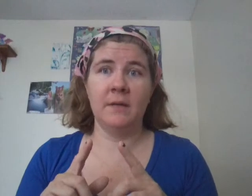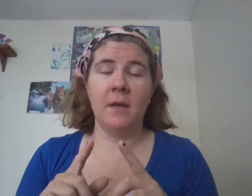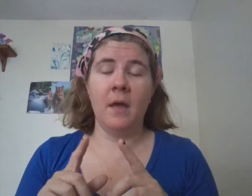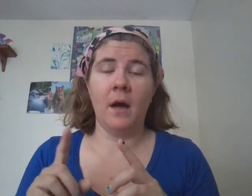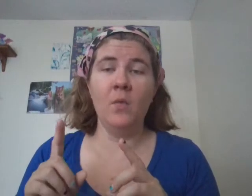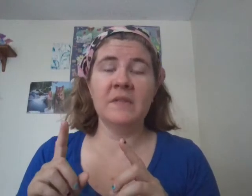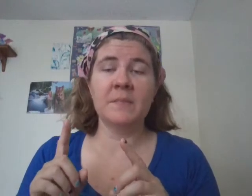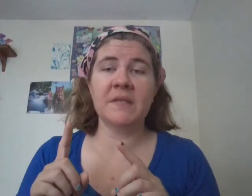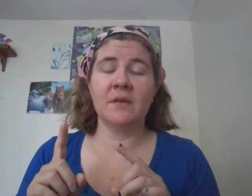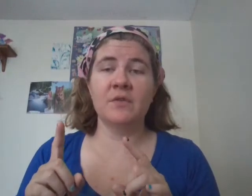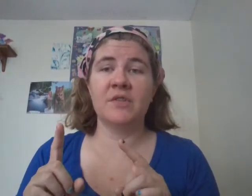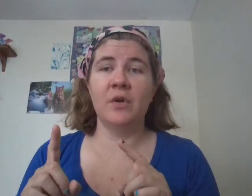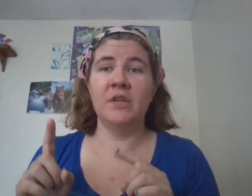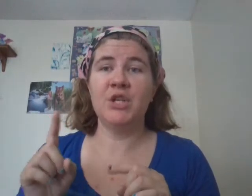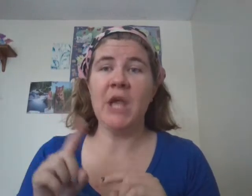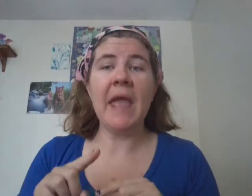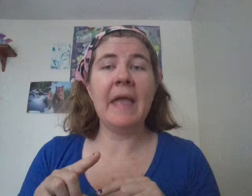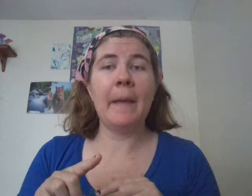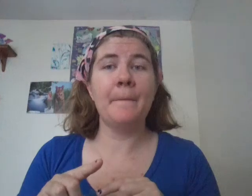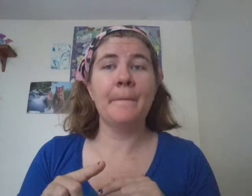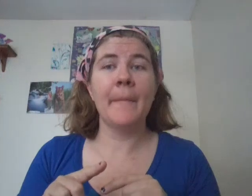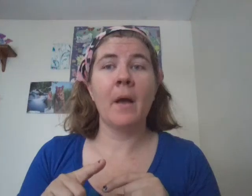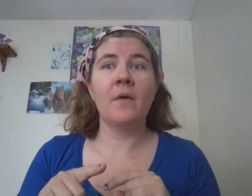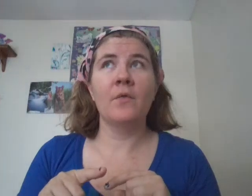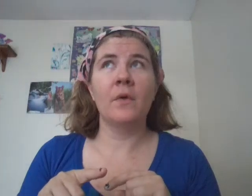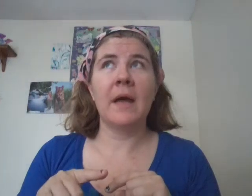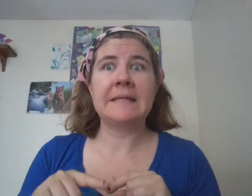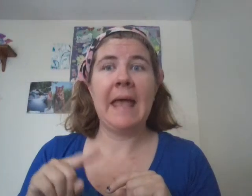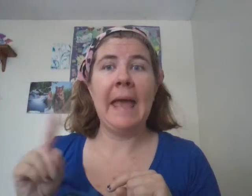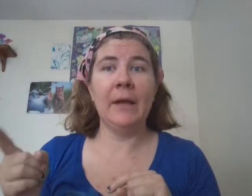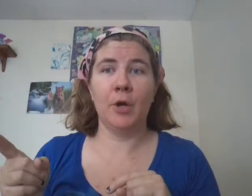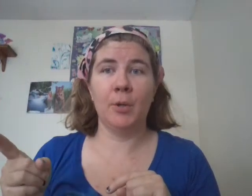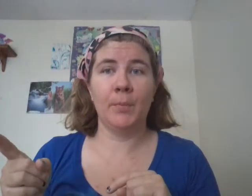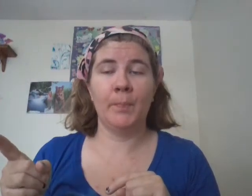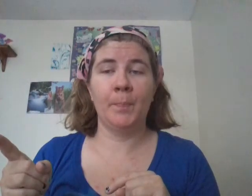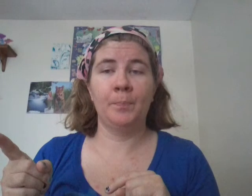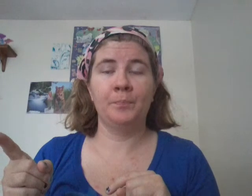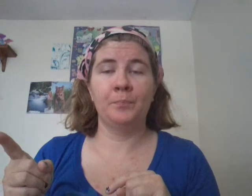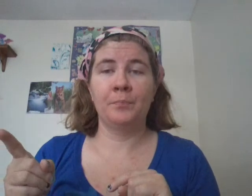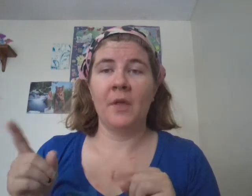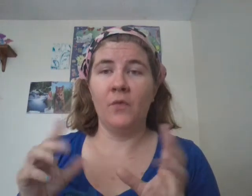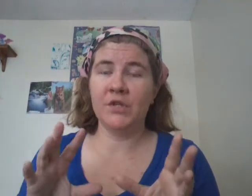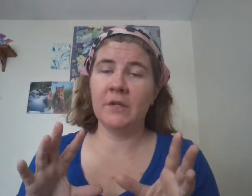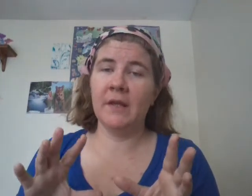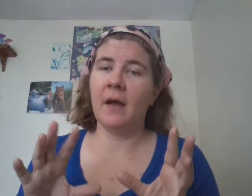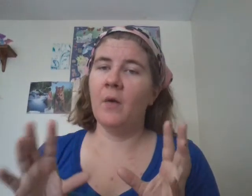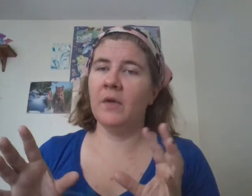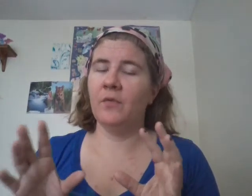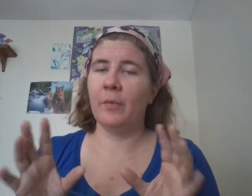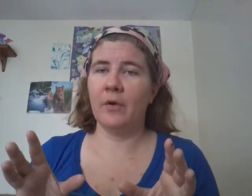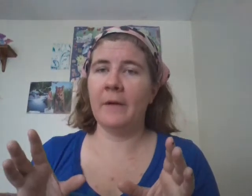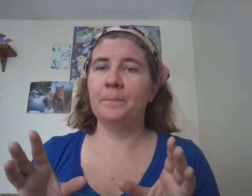I once misunderstood shame as anger. Fortunately, I went to a program